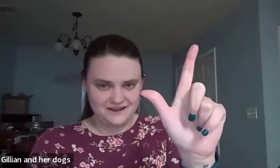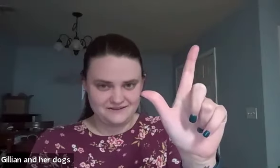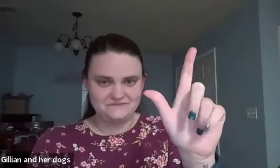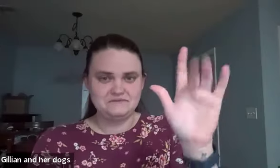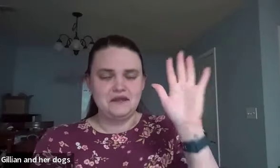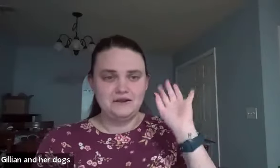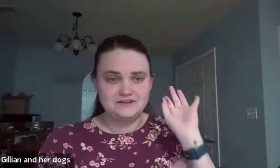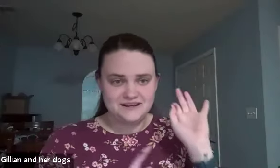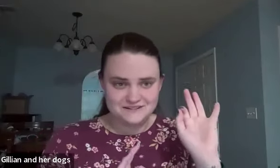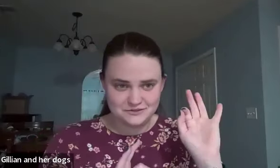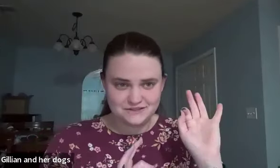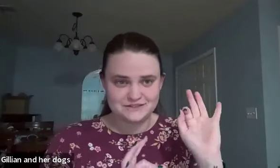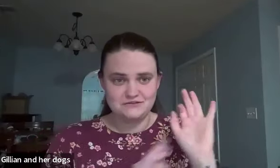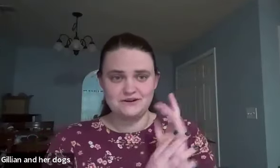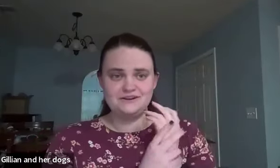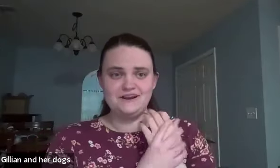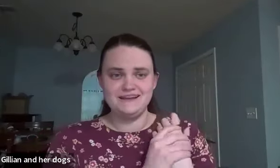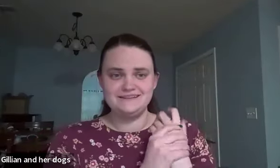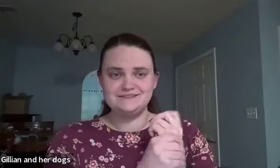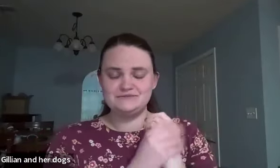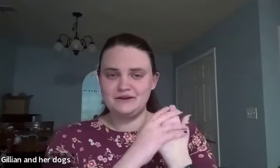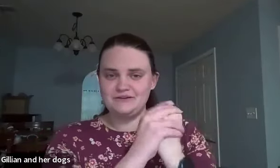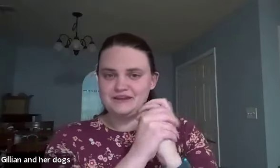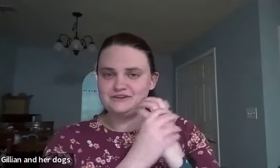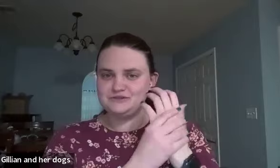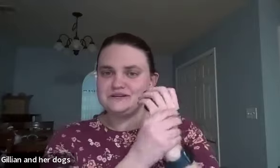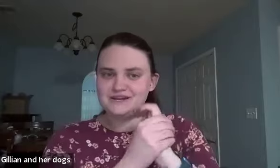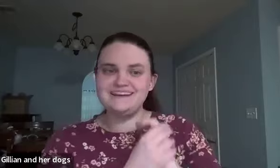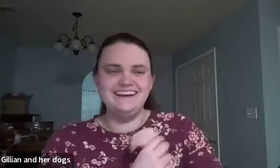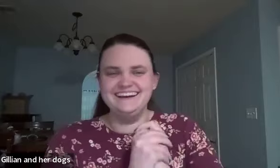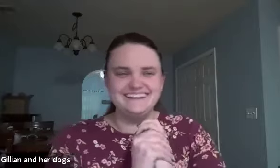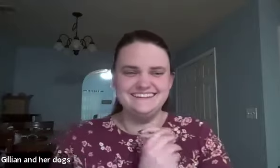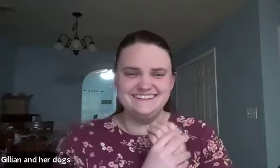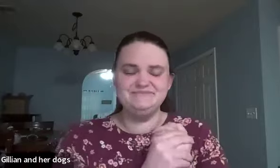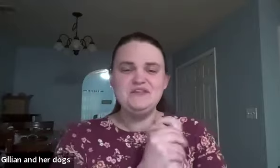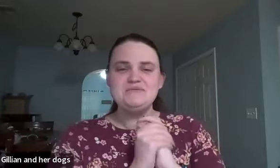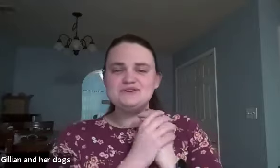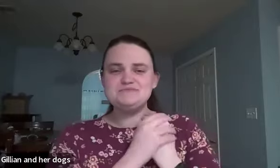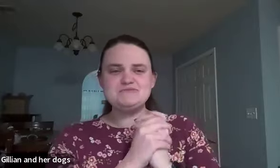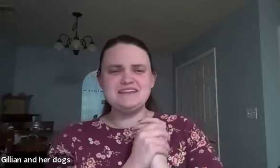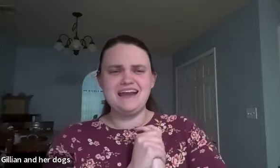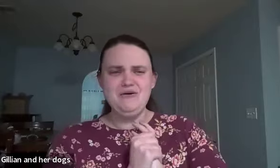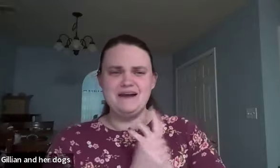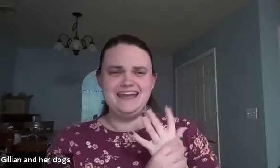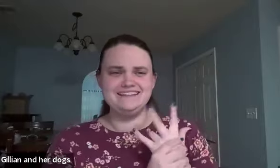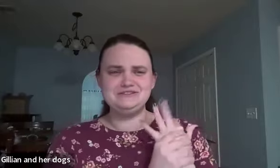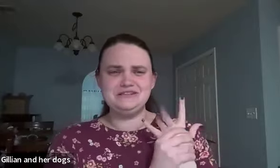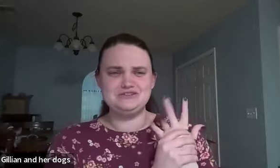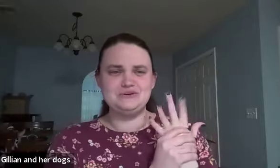Okay. How are you guys doing so far? Your hands, are they doing good? Most people will be like, oh, my hands are a little